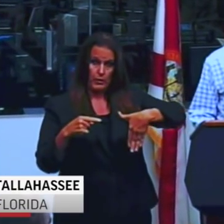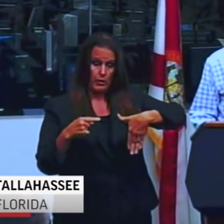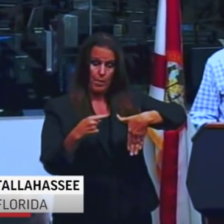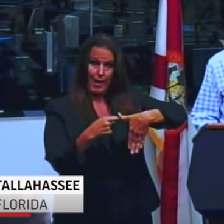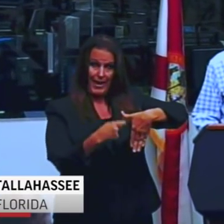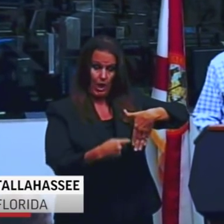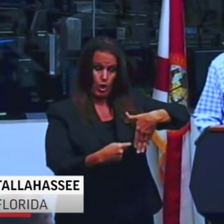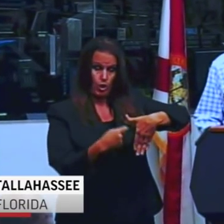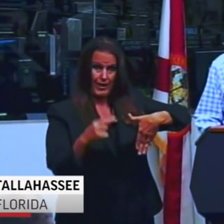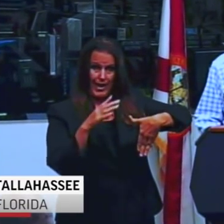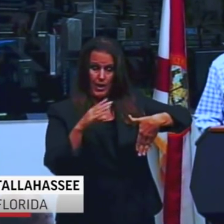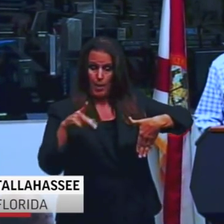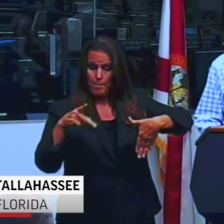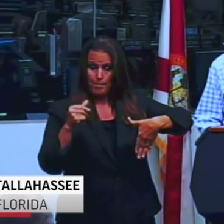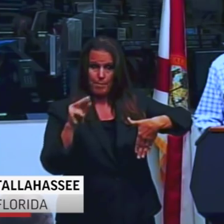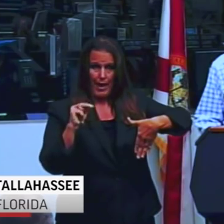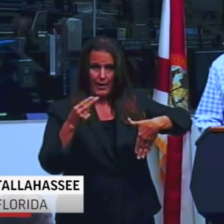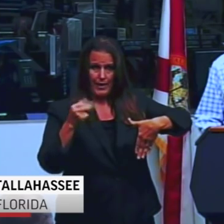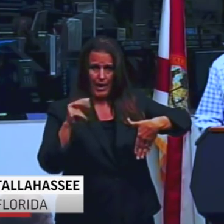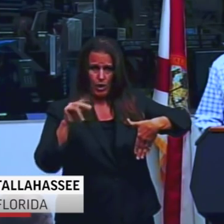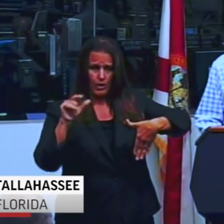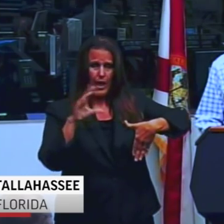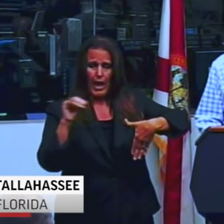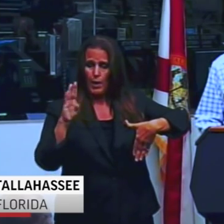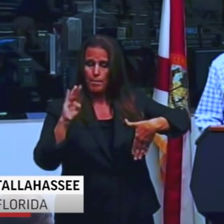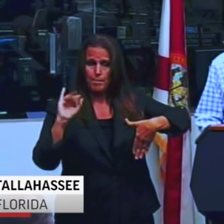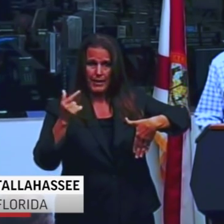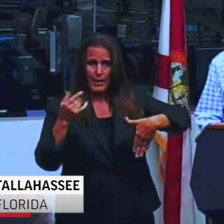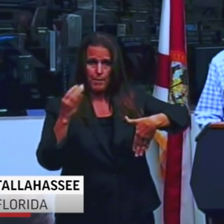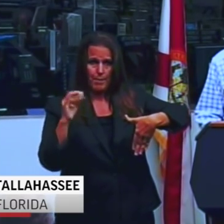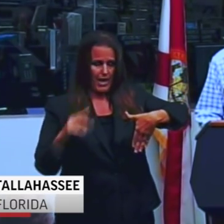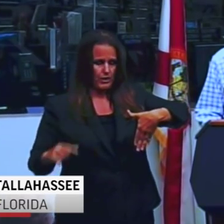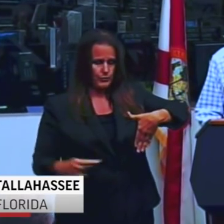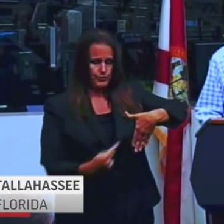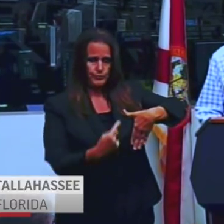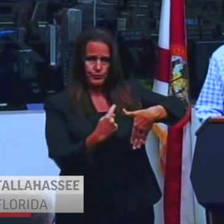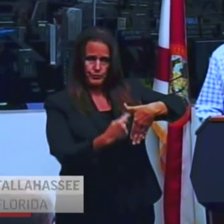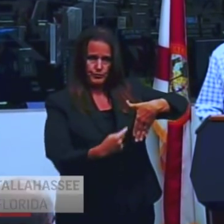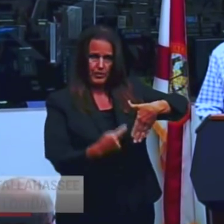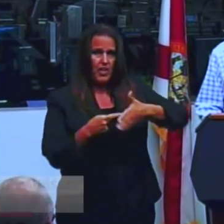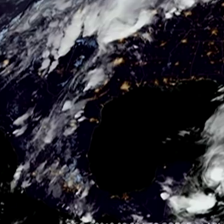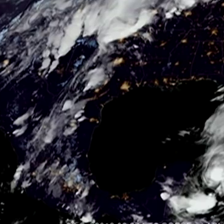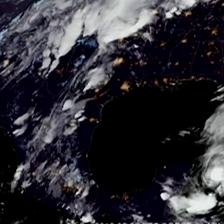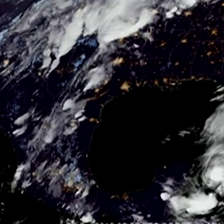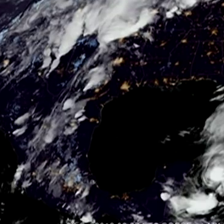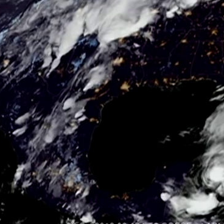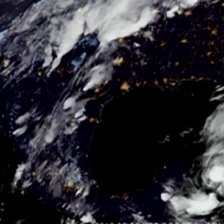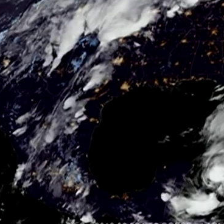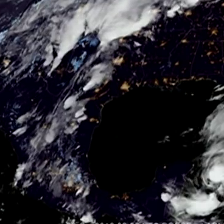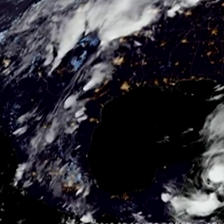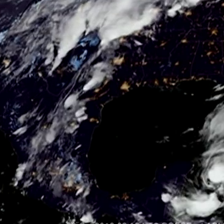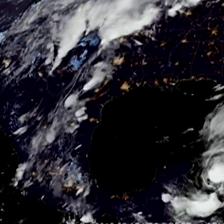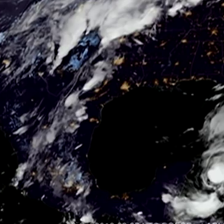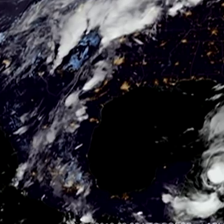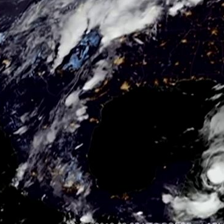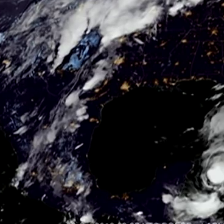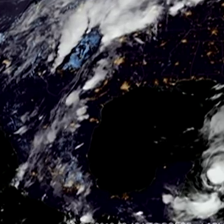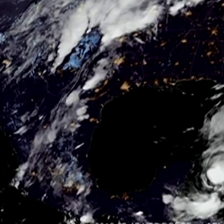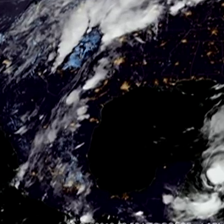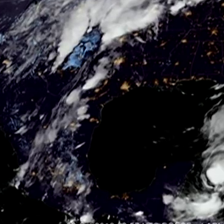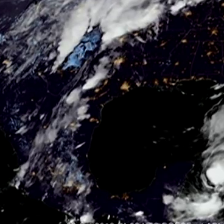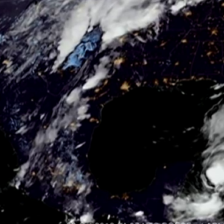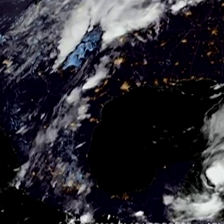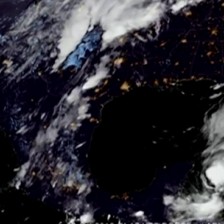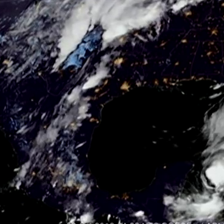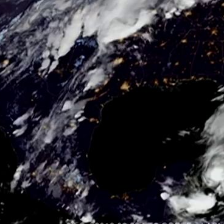Michael. This allows resources to move quickly to every community in the storm's path as we get prepared. As the storm approaches,